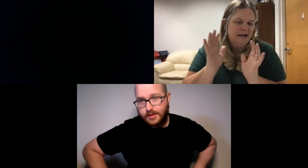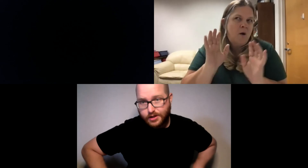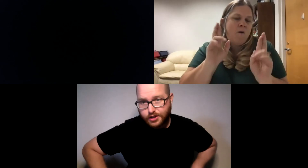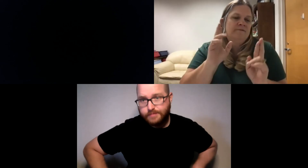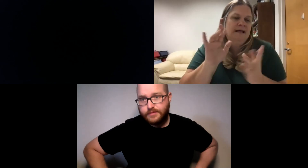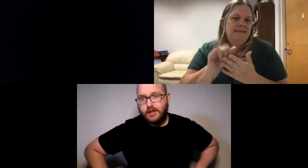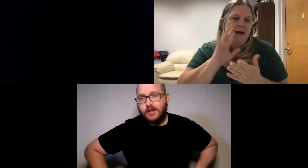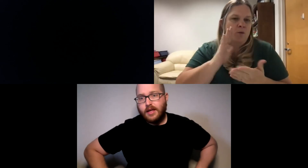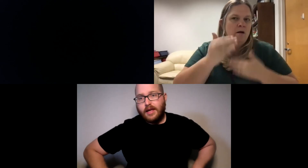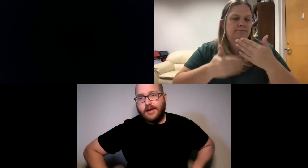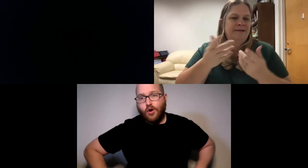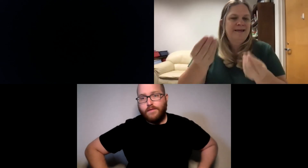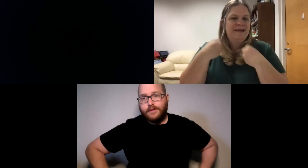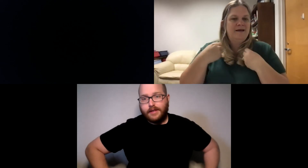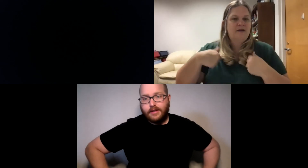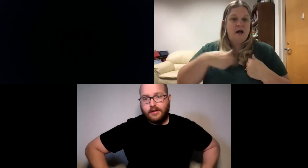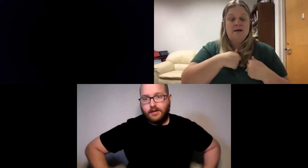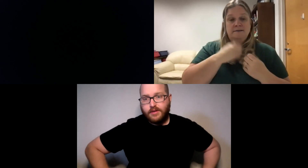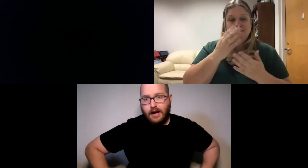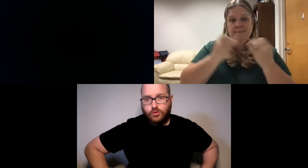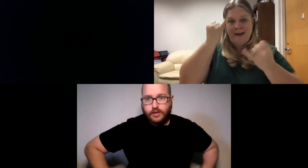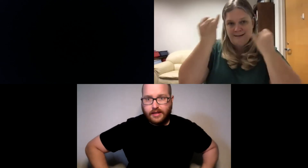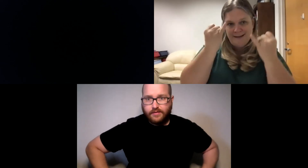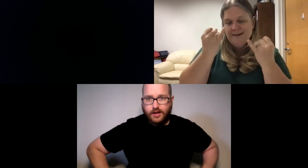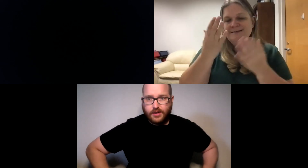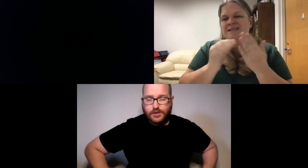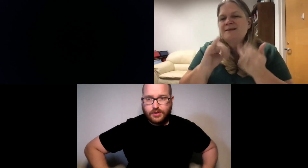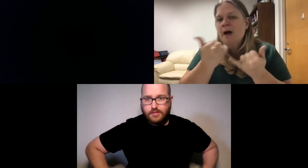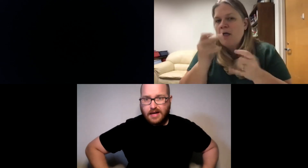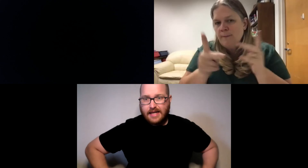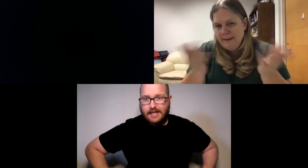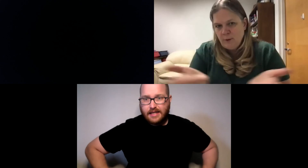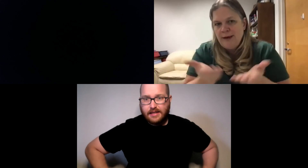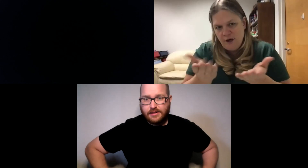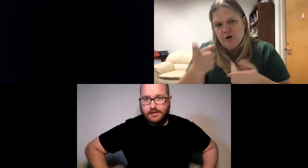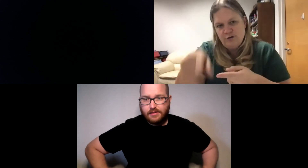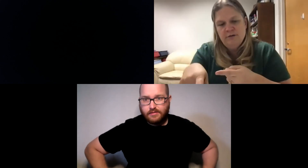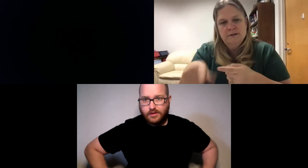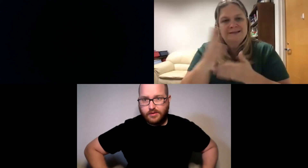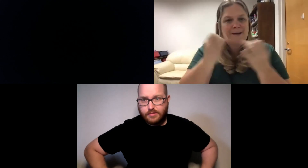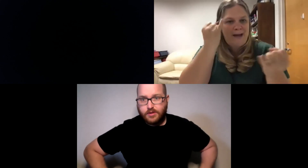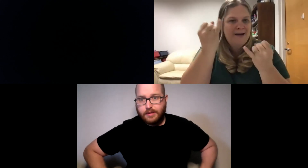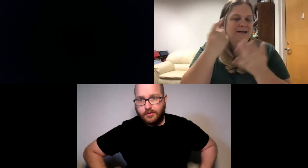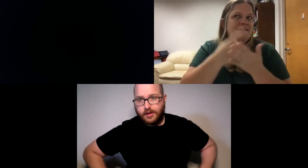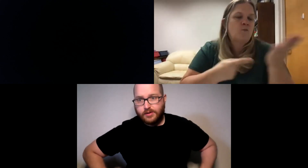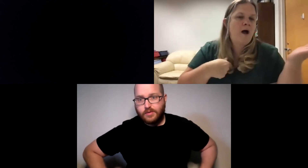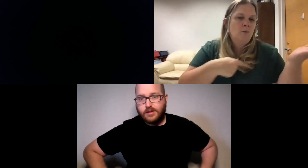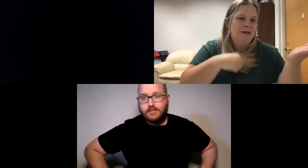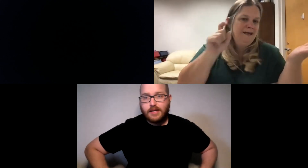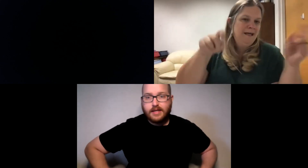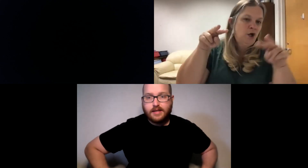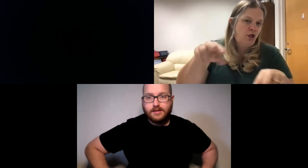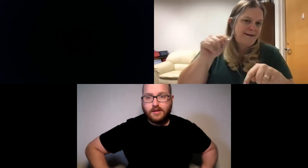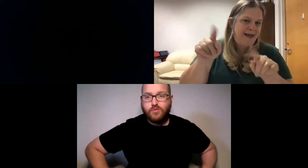in-depth discussion, and hopefully that will give us some ideas, with some other people here as well,